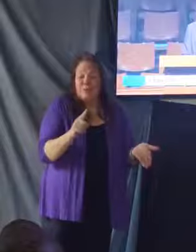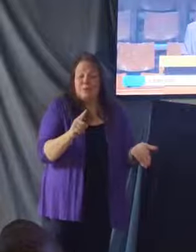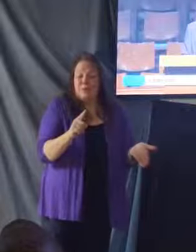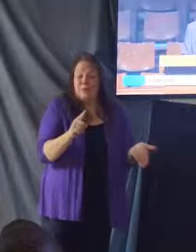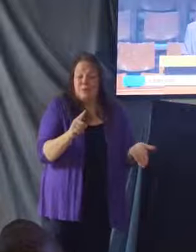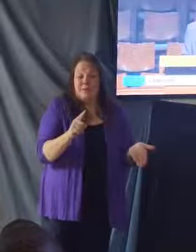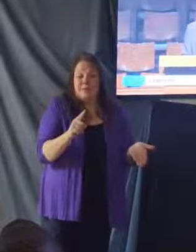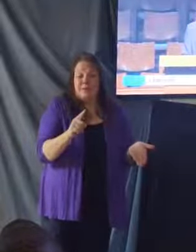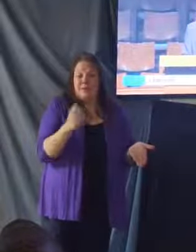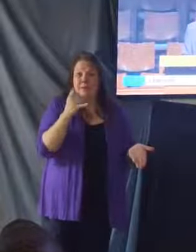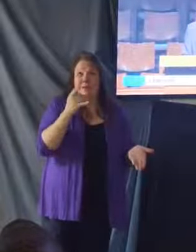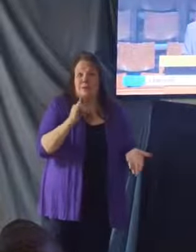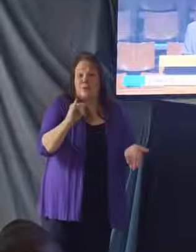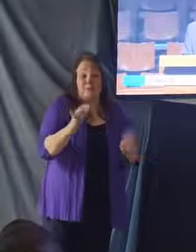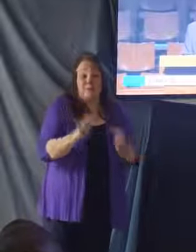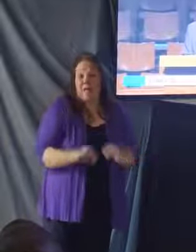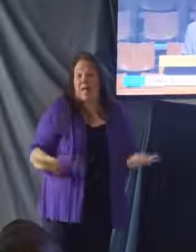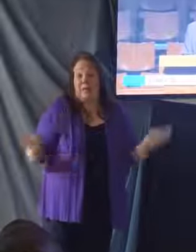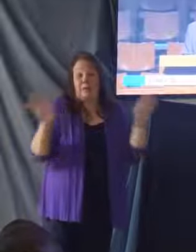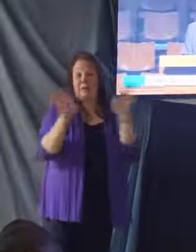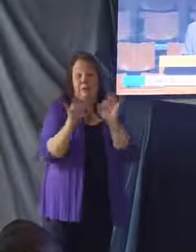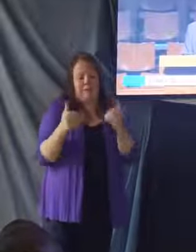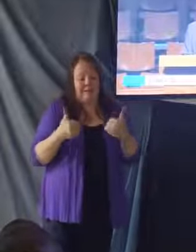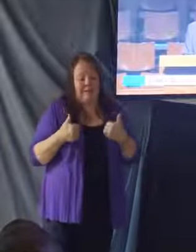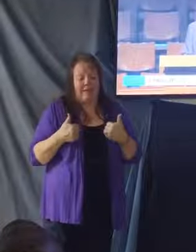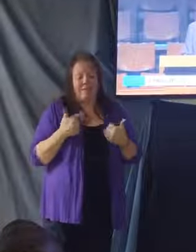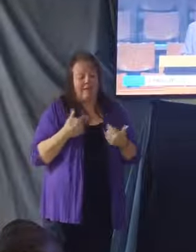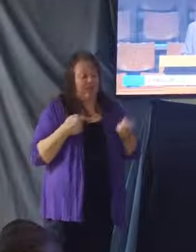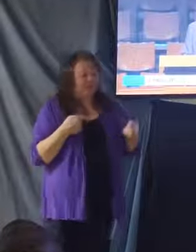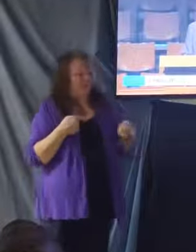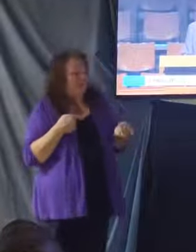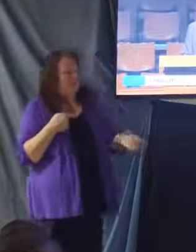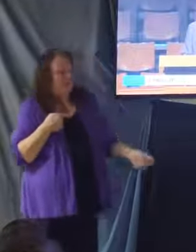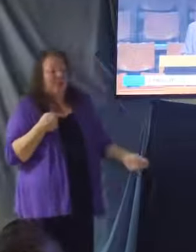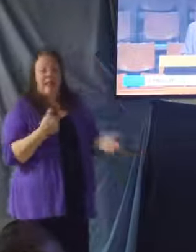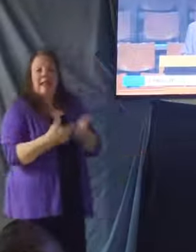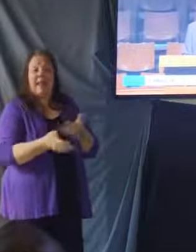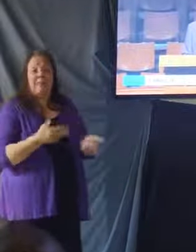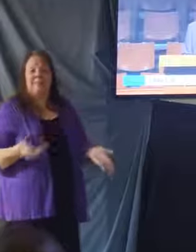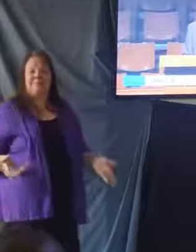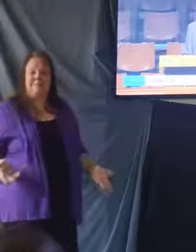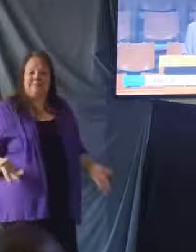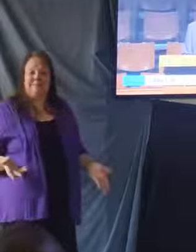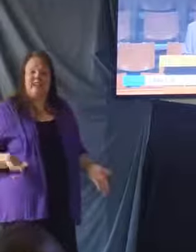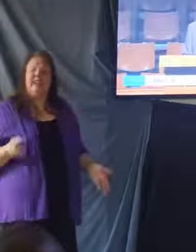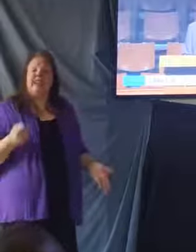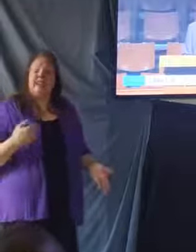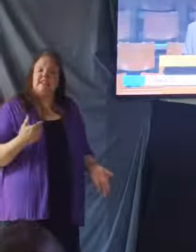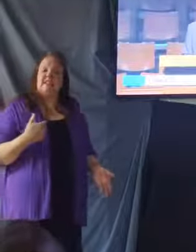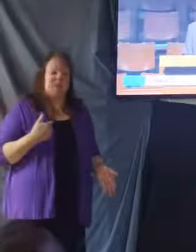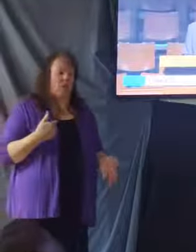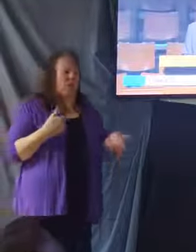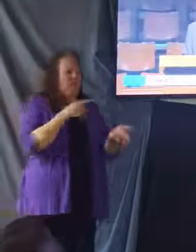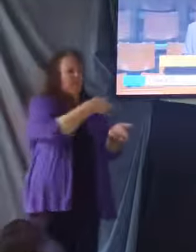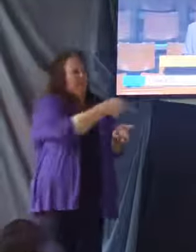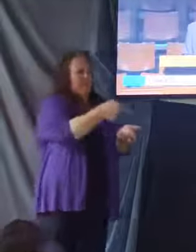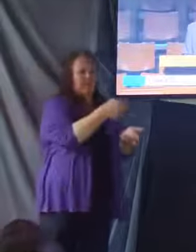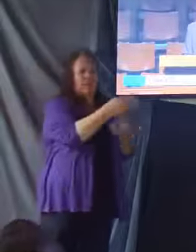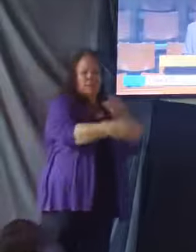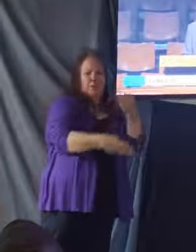eternal, anything of true eternal value, because it's all passing away. So we hold those things